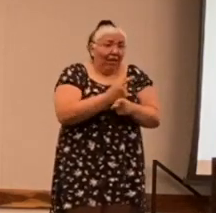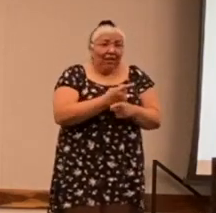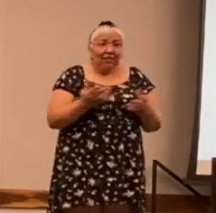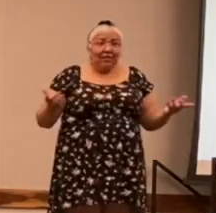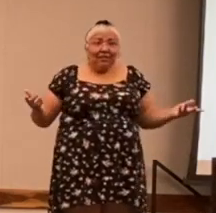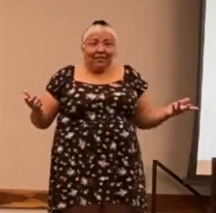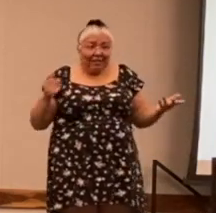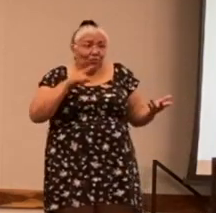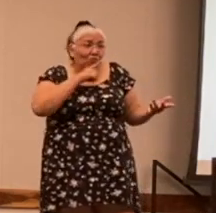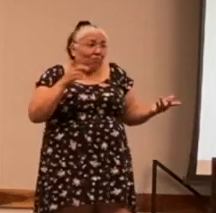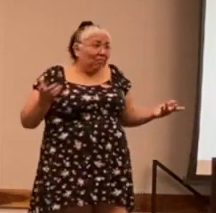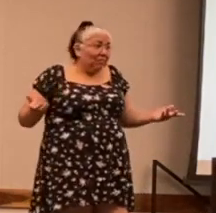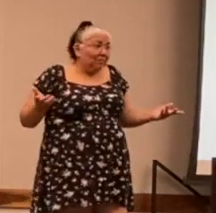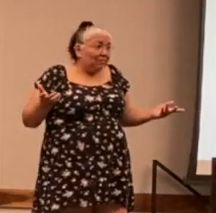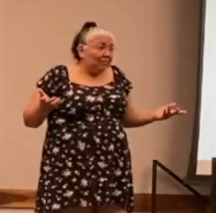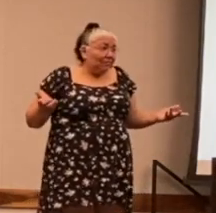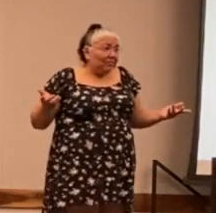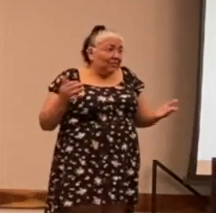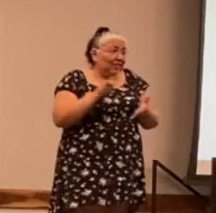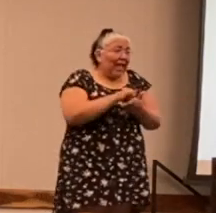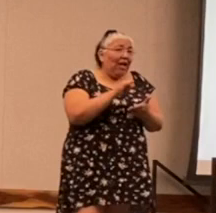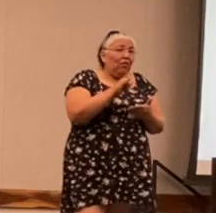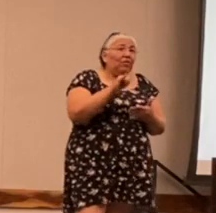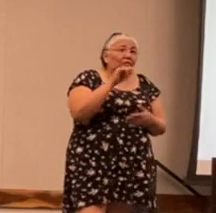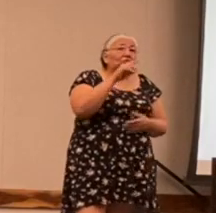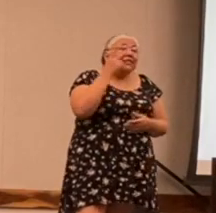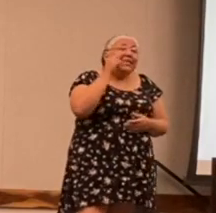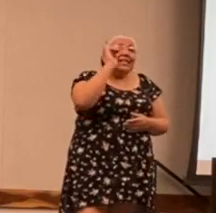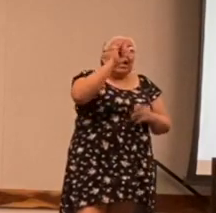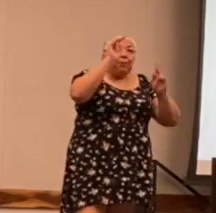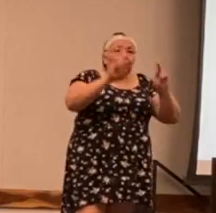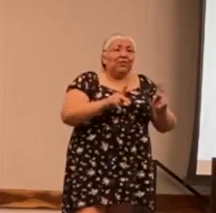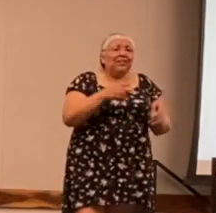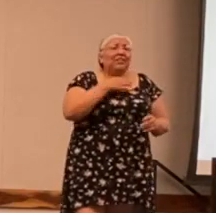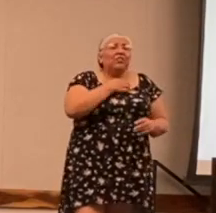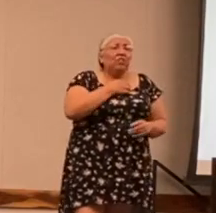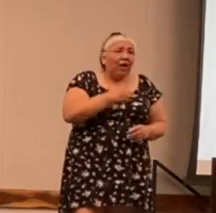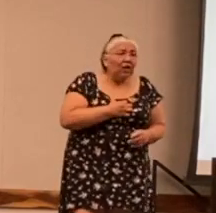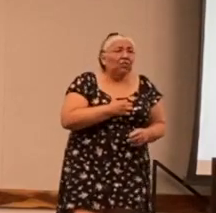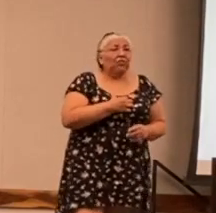so, if you see that person and they're hungry,